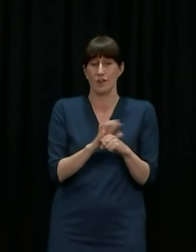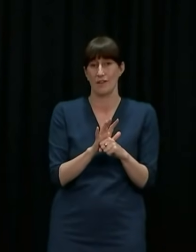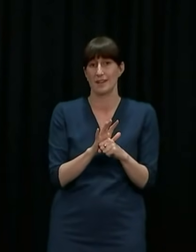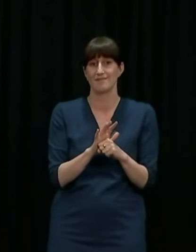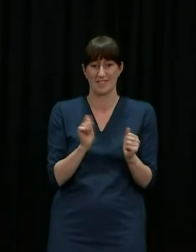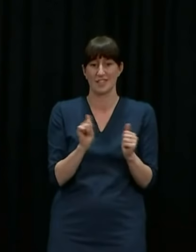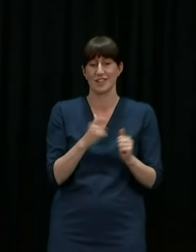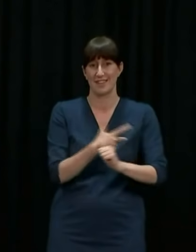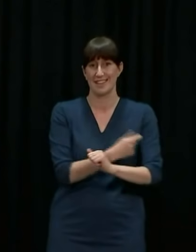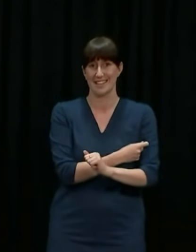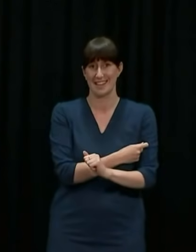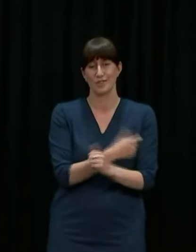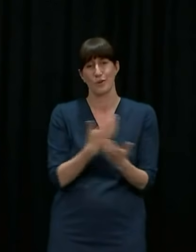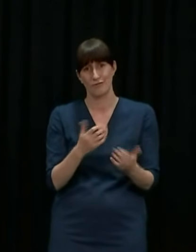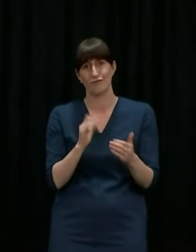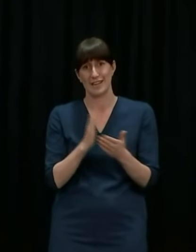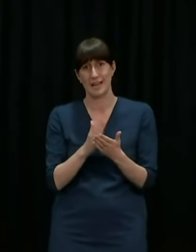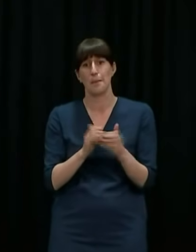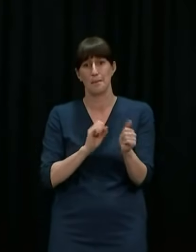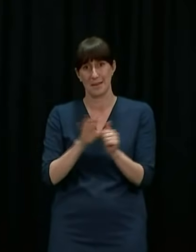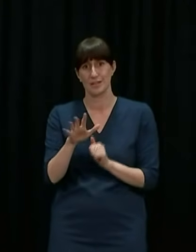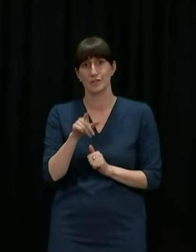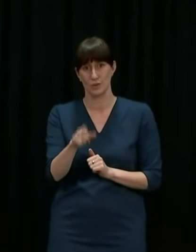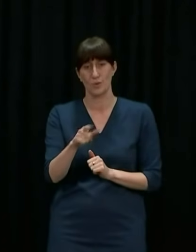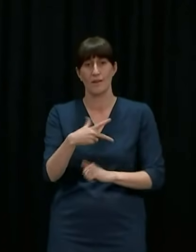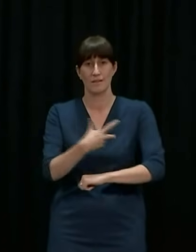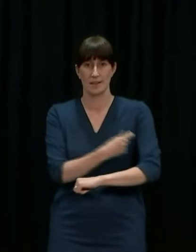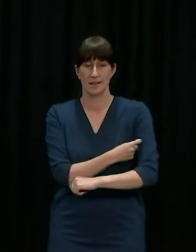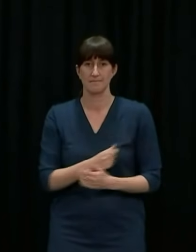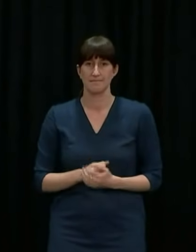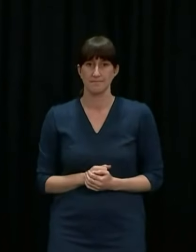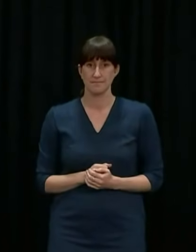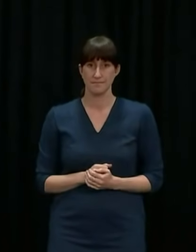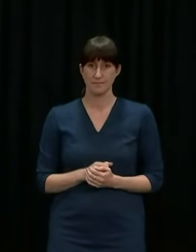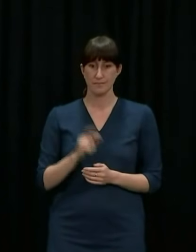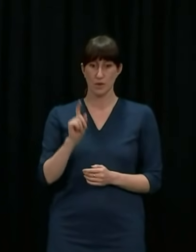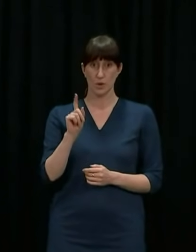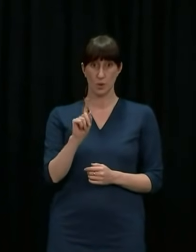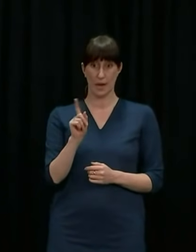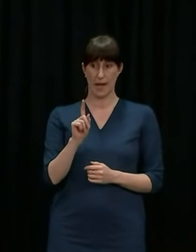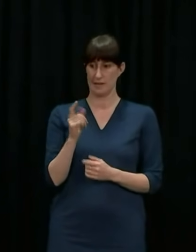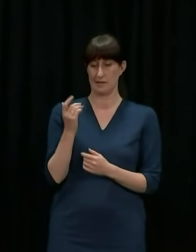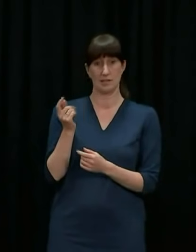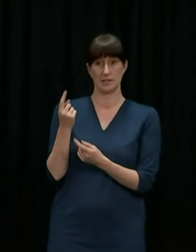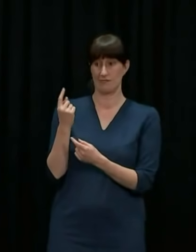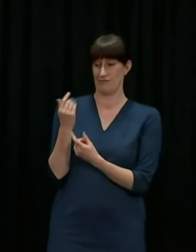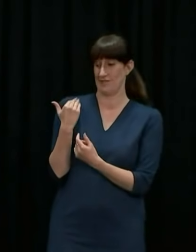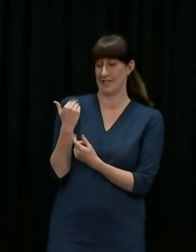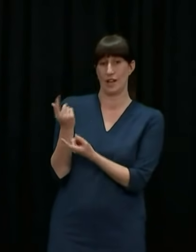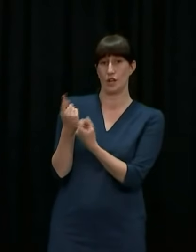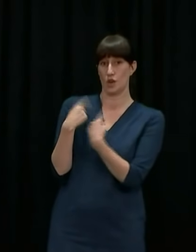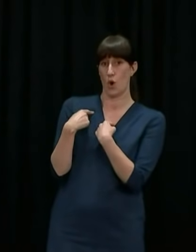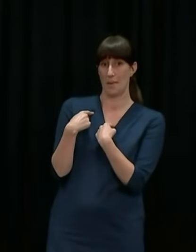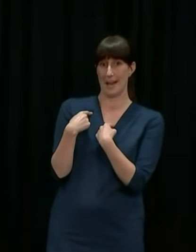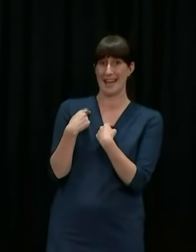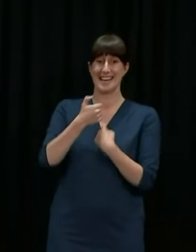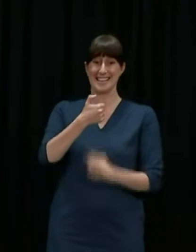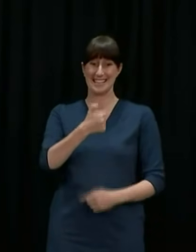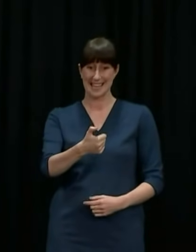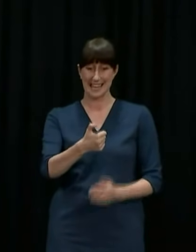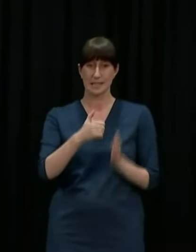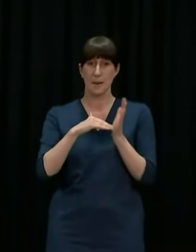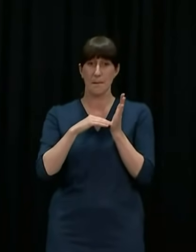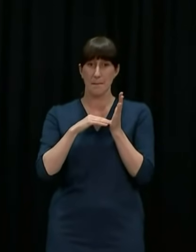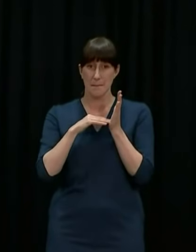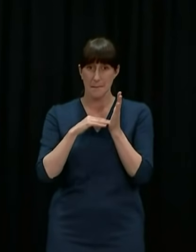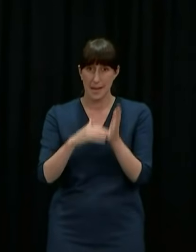vaccinated. Today, we've hit a significant milestone in our vaccination campaign. I was informed just on the way down here, 6 million doses of the